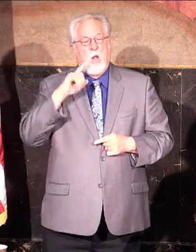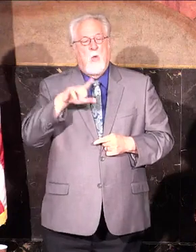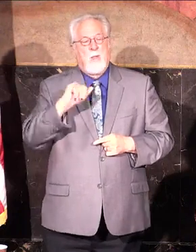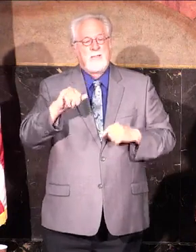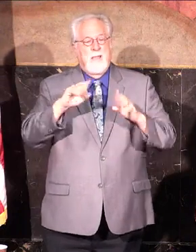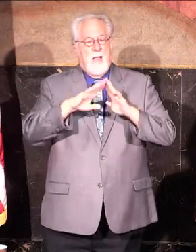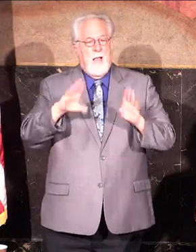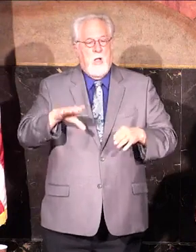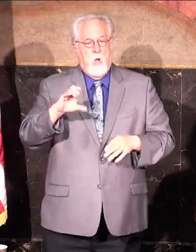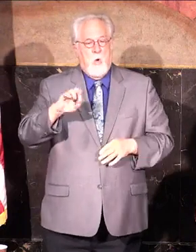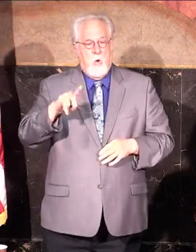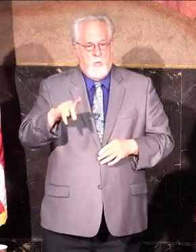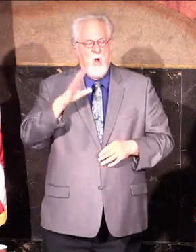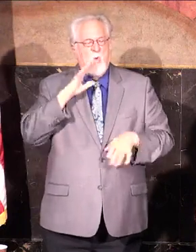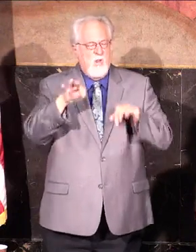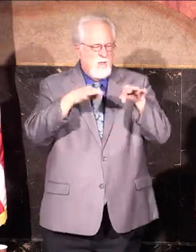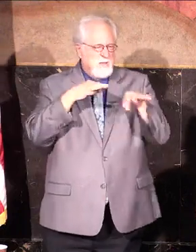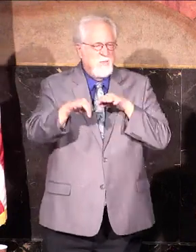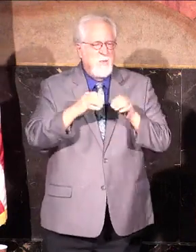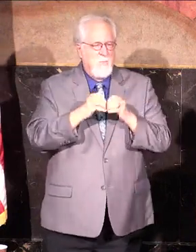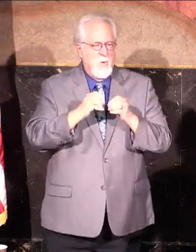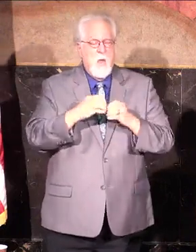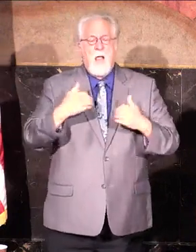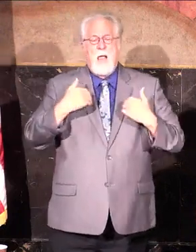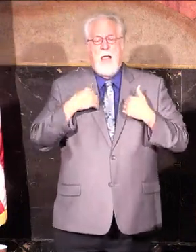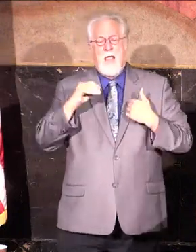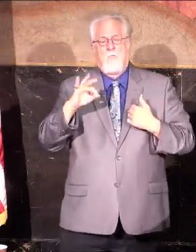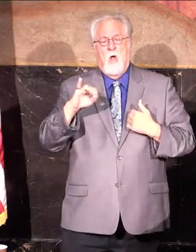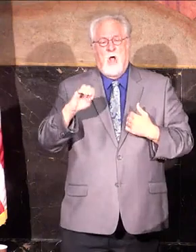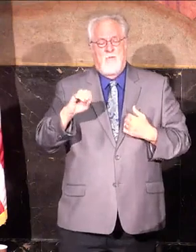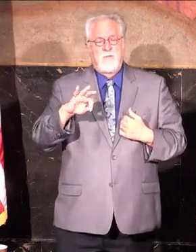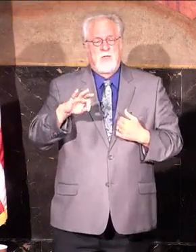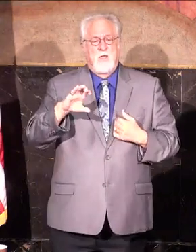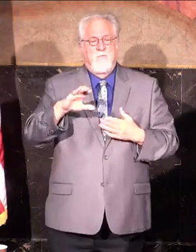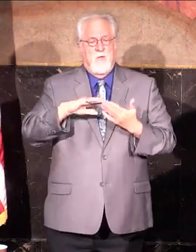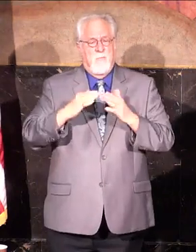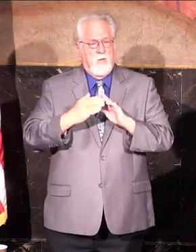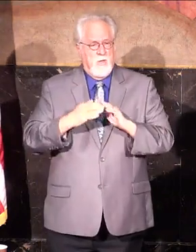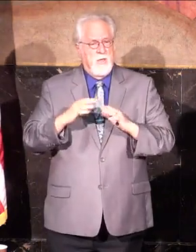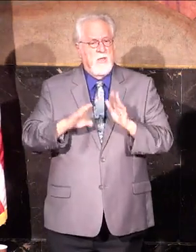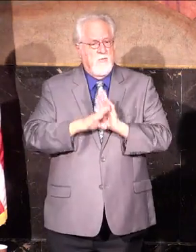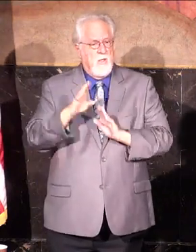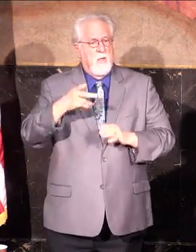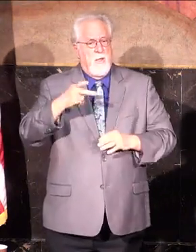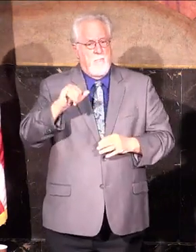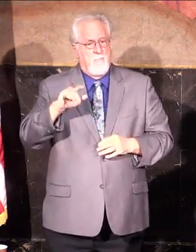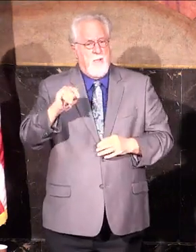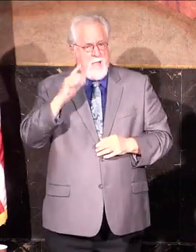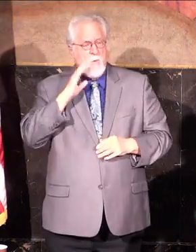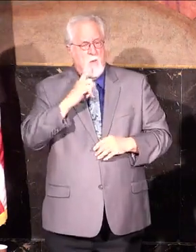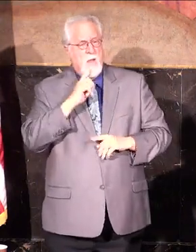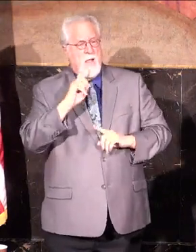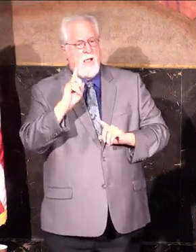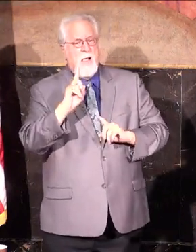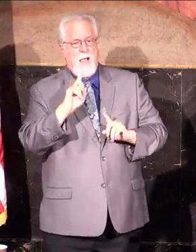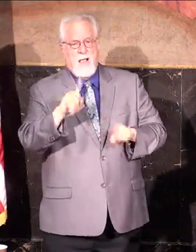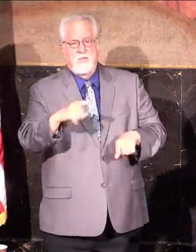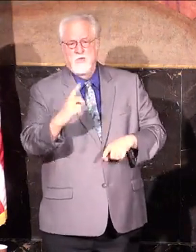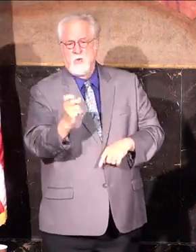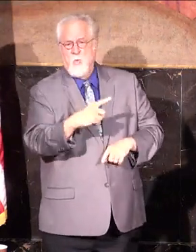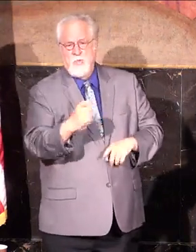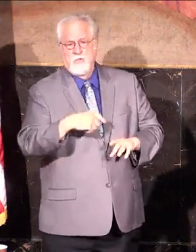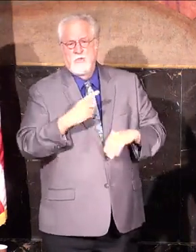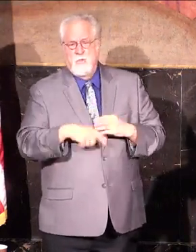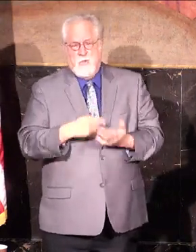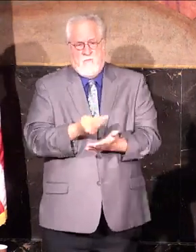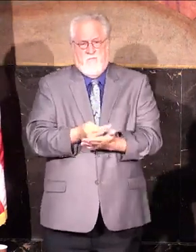more detail. We have from the Office of Community Development, Pat Forbes, here today. He will answer any questions you might have about